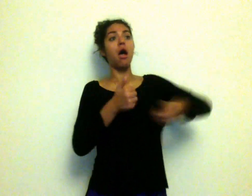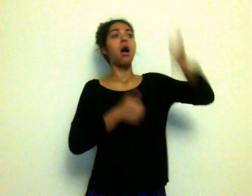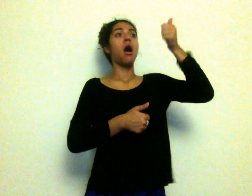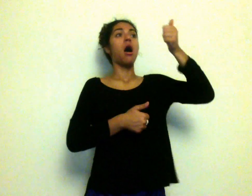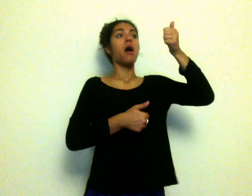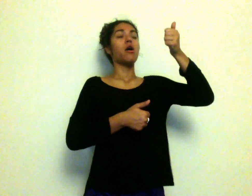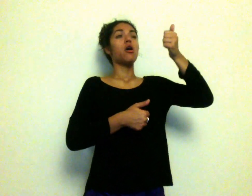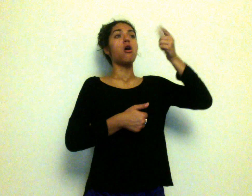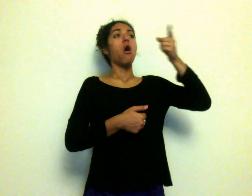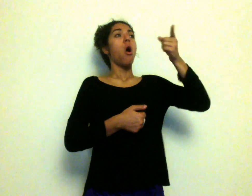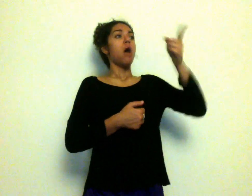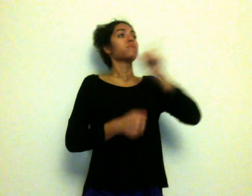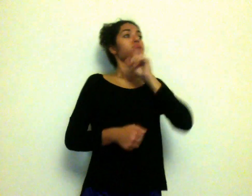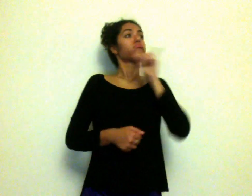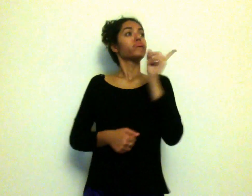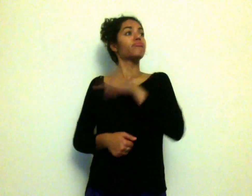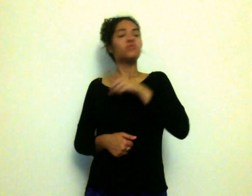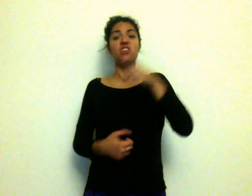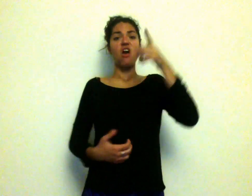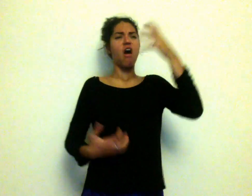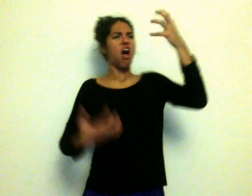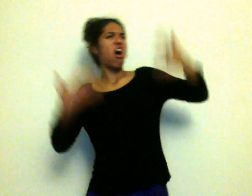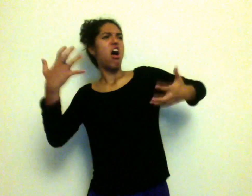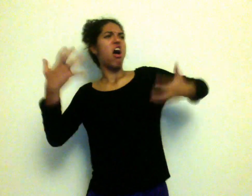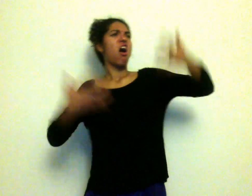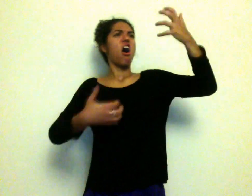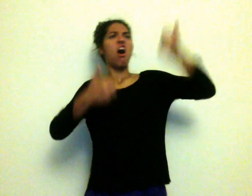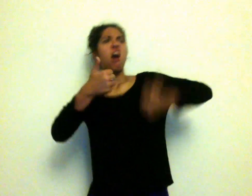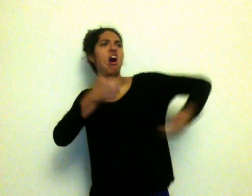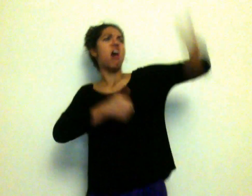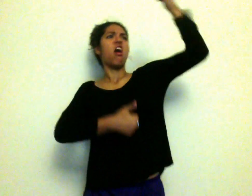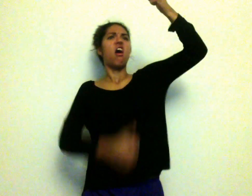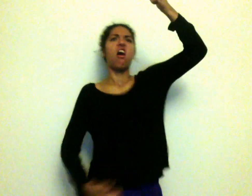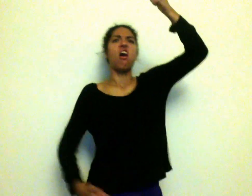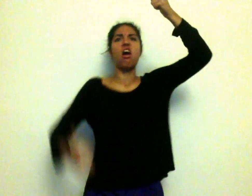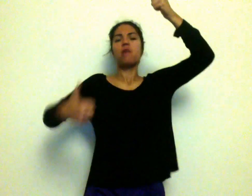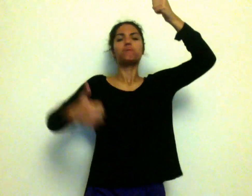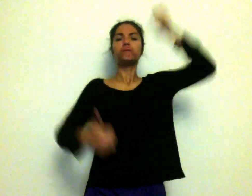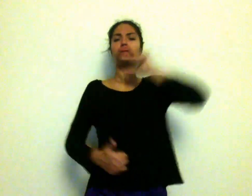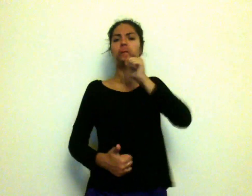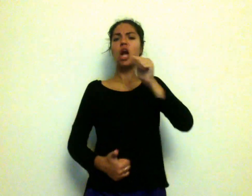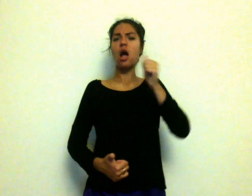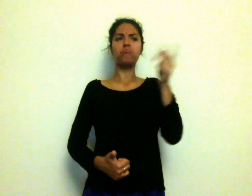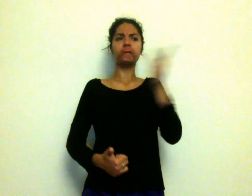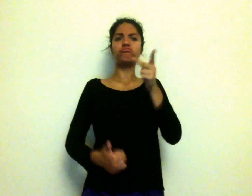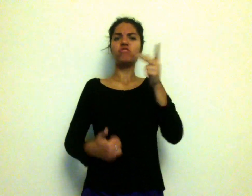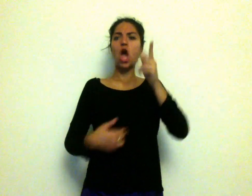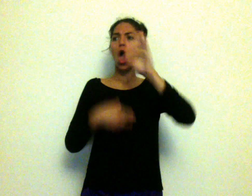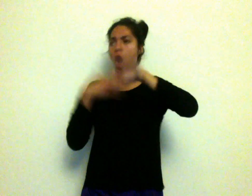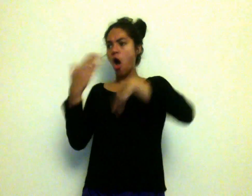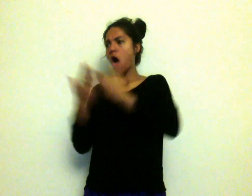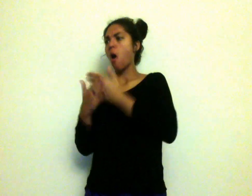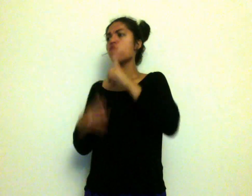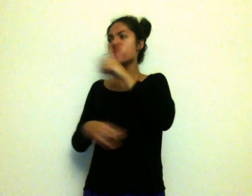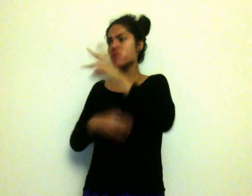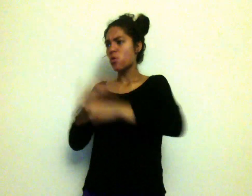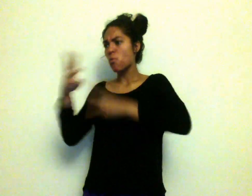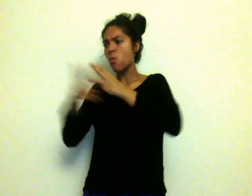in disjunction to each other. They see themselves as moving in a common whole. So that an average Hindu does not see